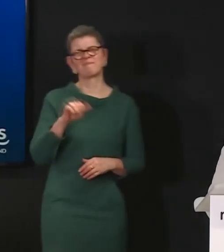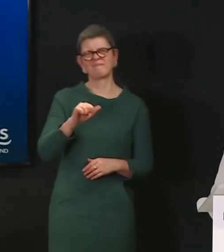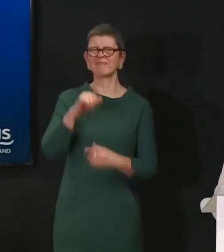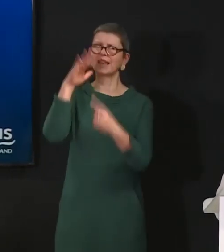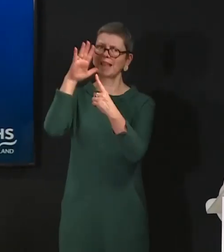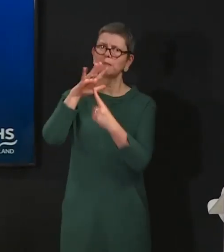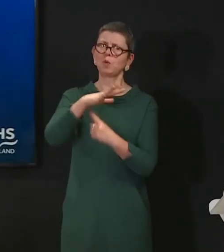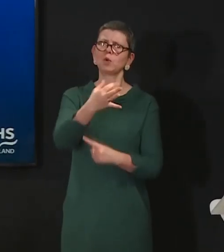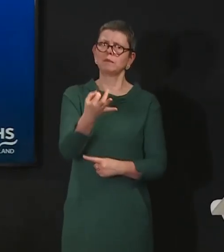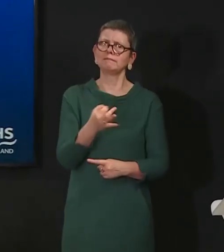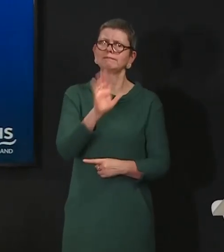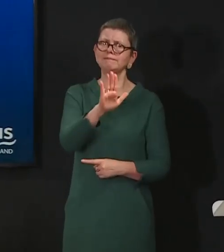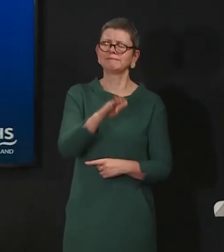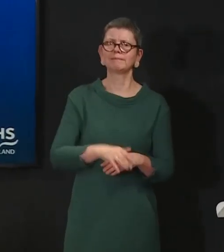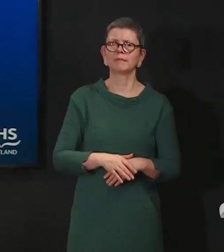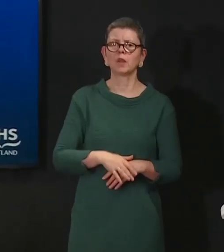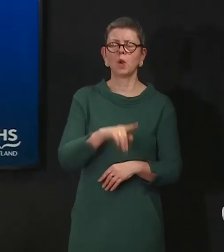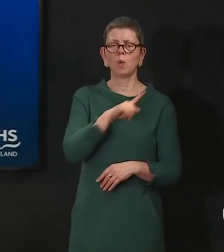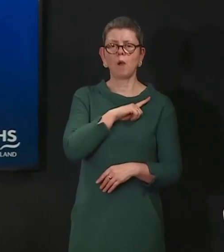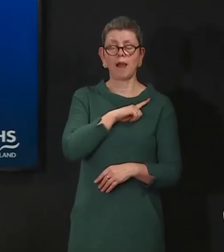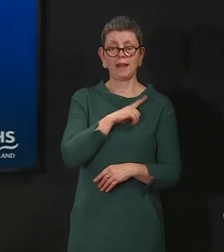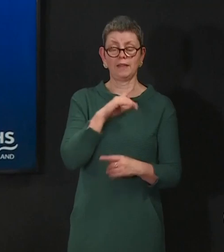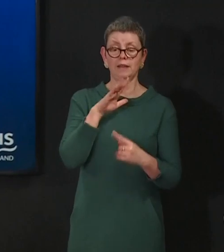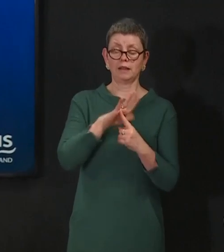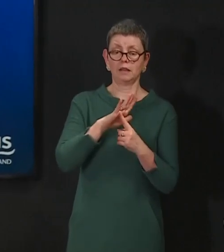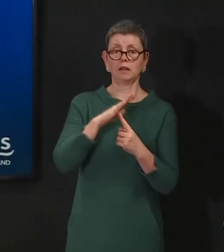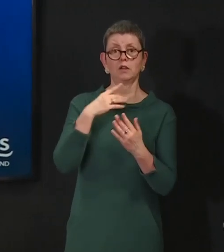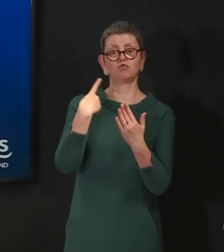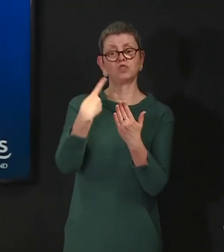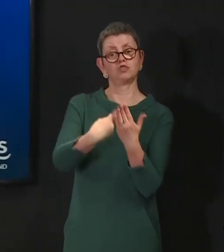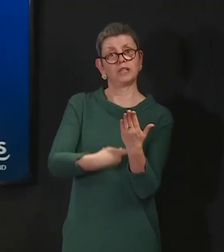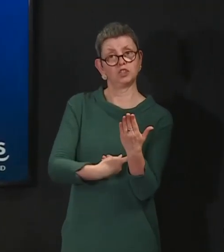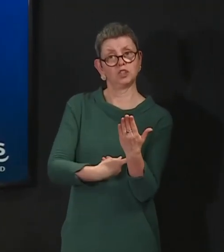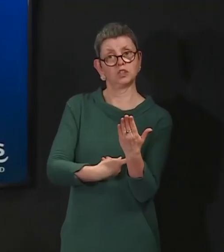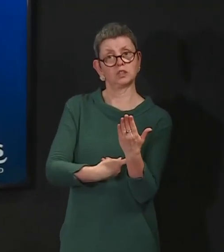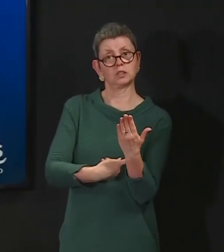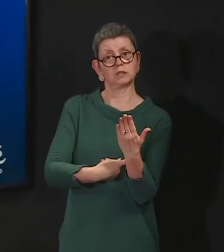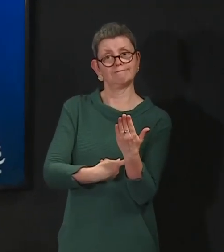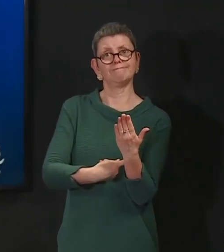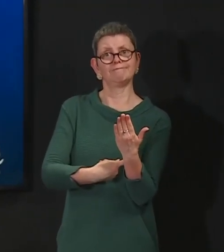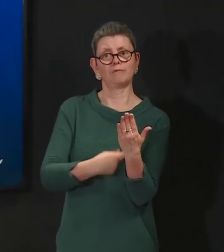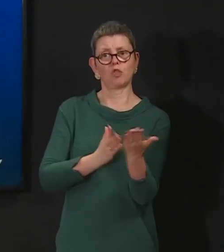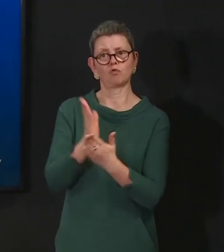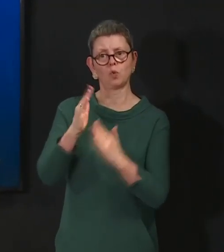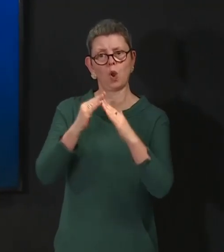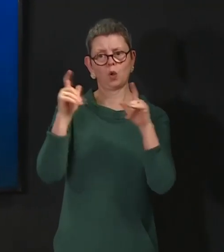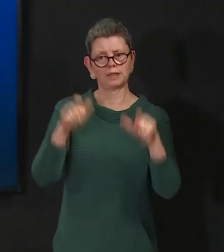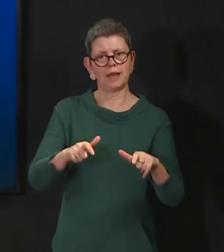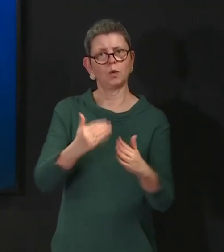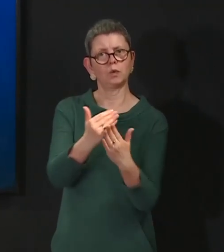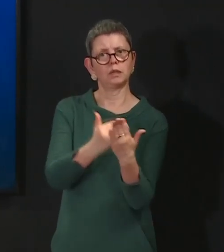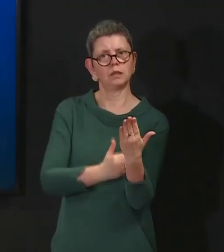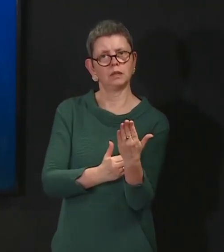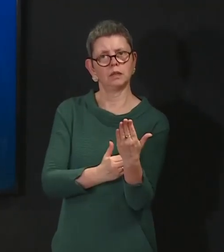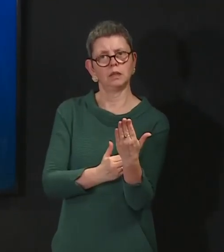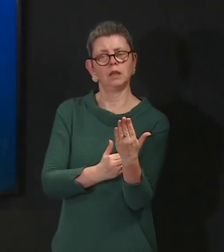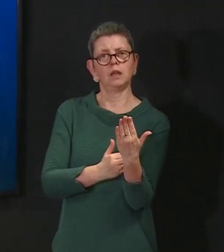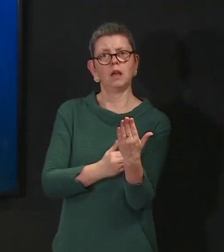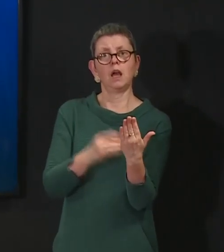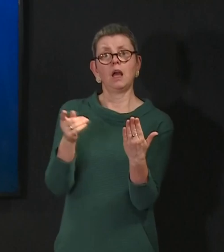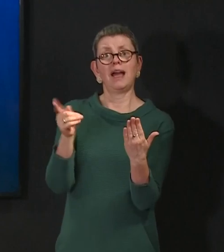the important restrictions that we have put in place in this lockdown, and particularly what we require to